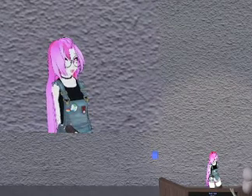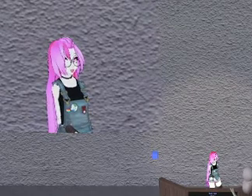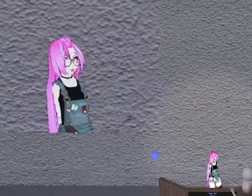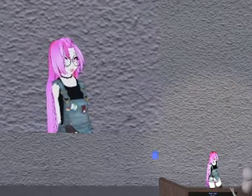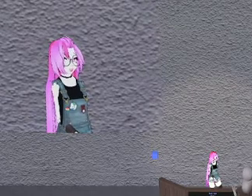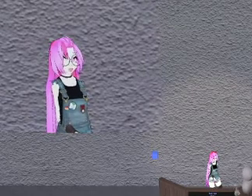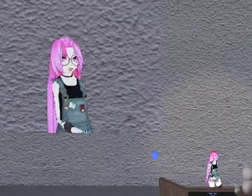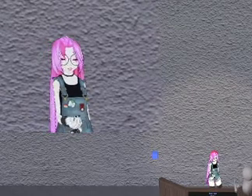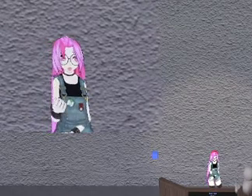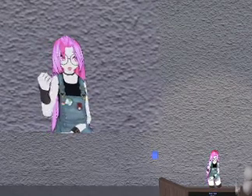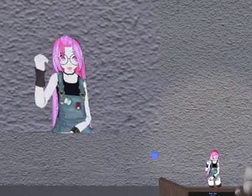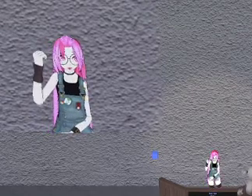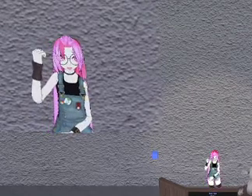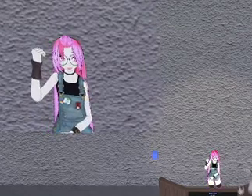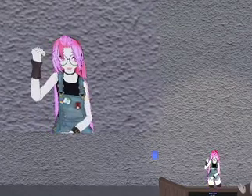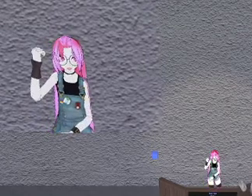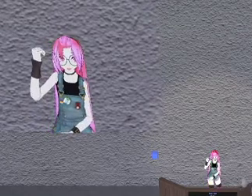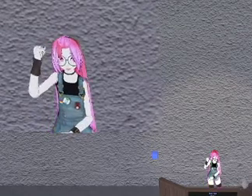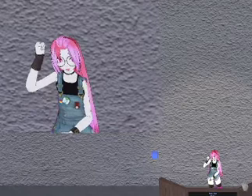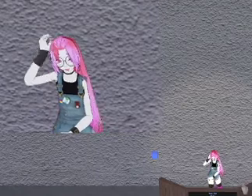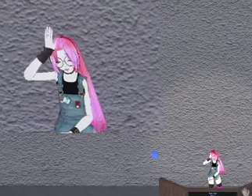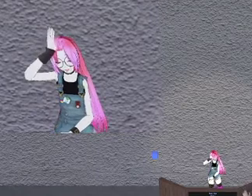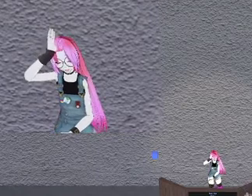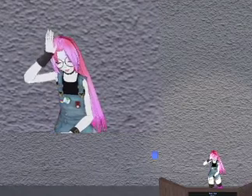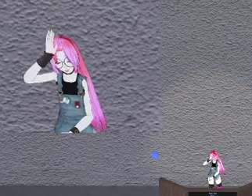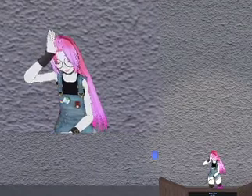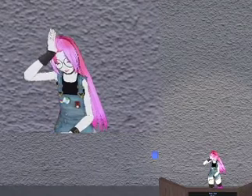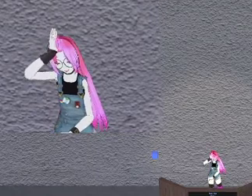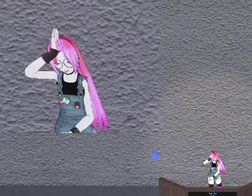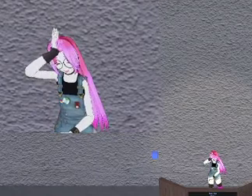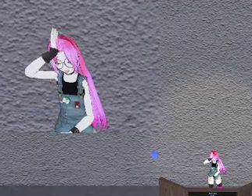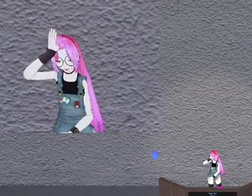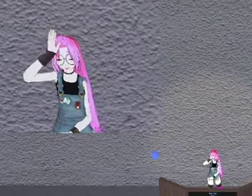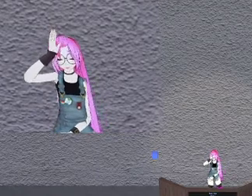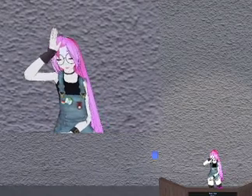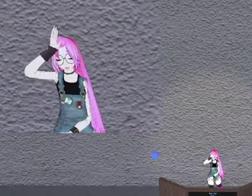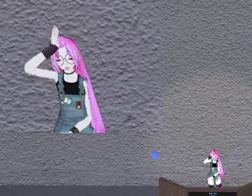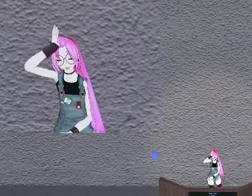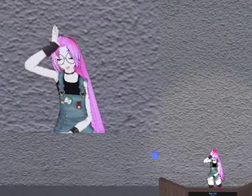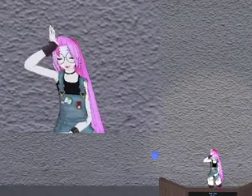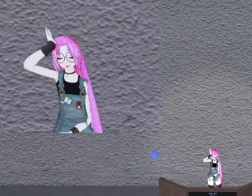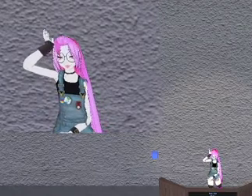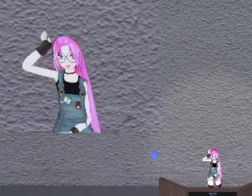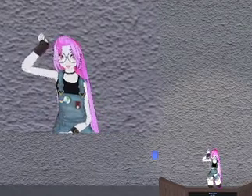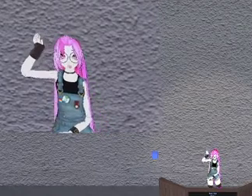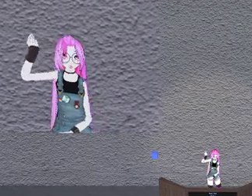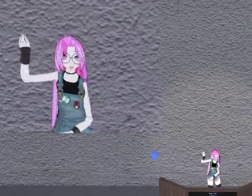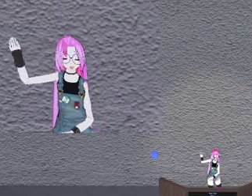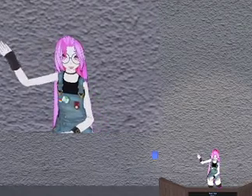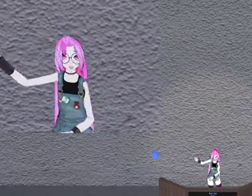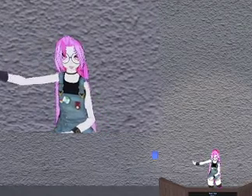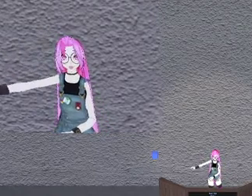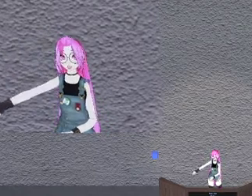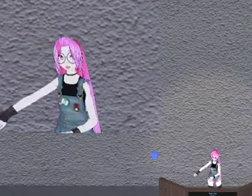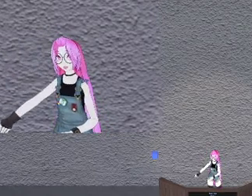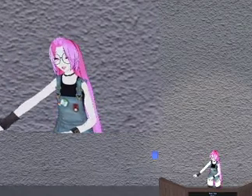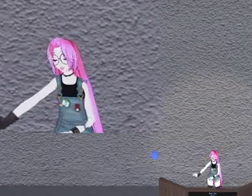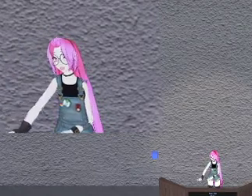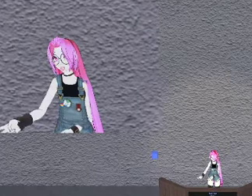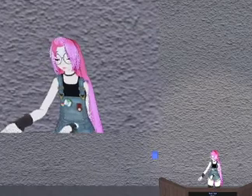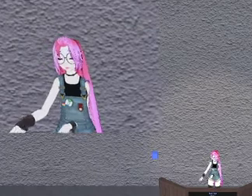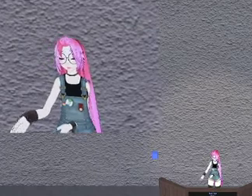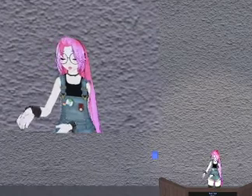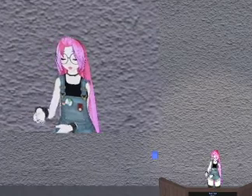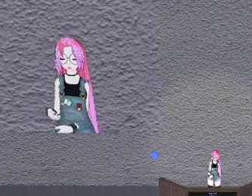Yeah, I can teach you that. So I actually learned this because my friend and I were joking about I'm not gonna say what we were joking about. And she called me